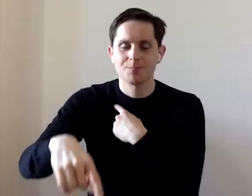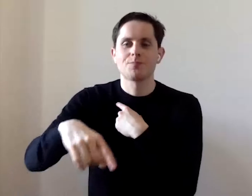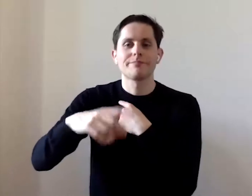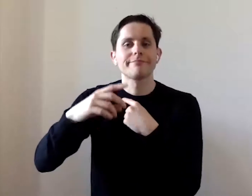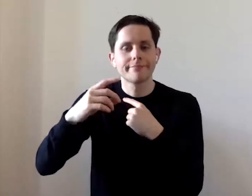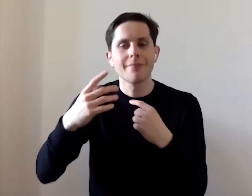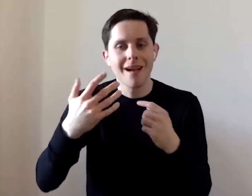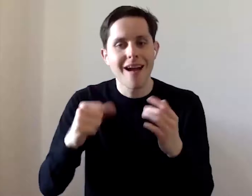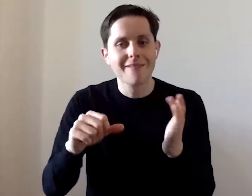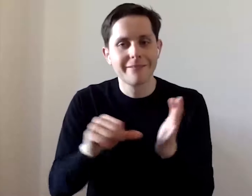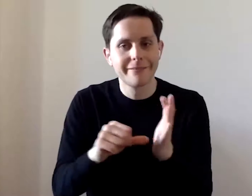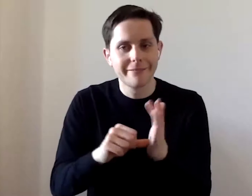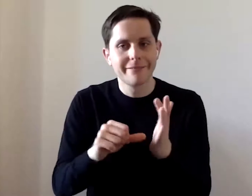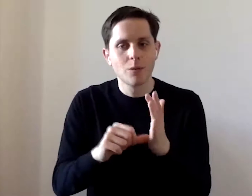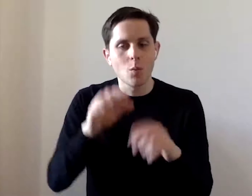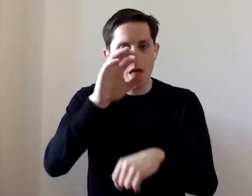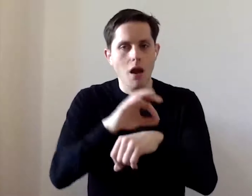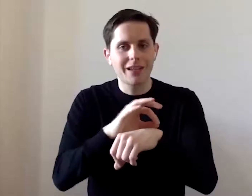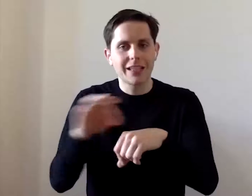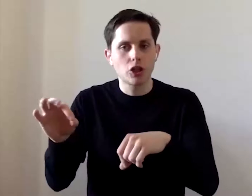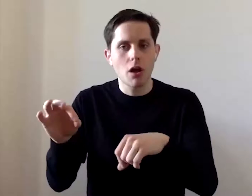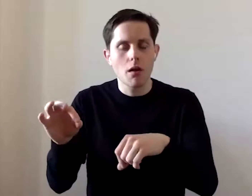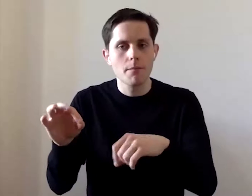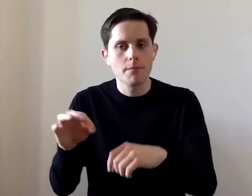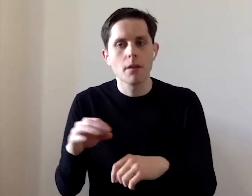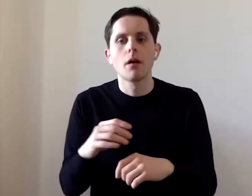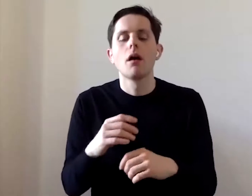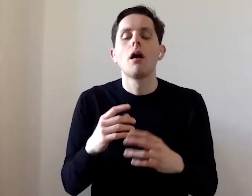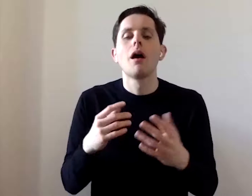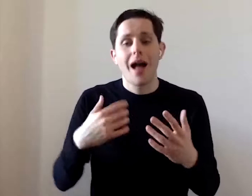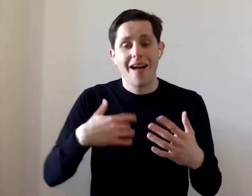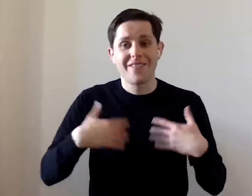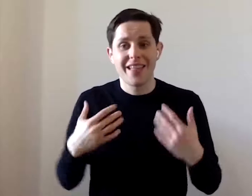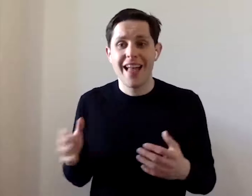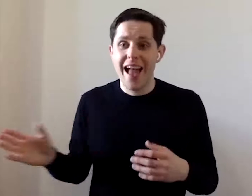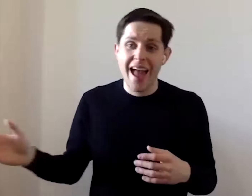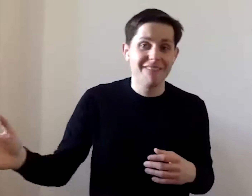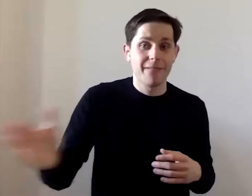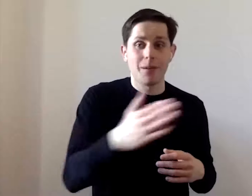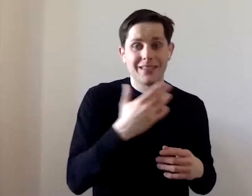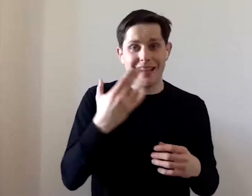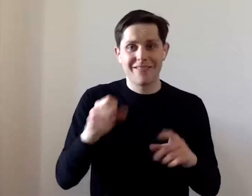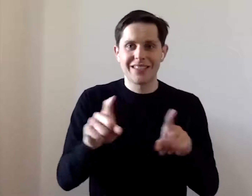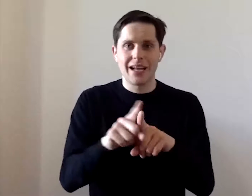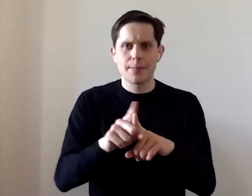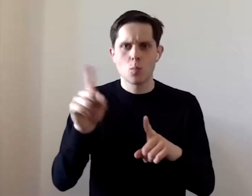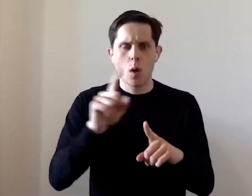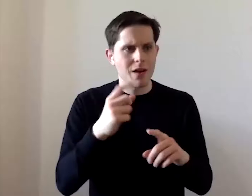for example? I'm going to jump straight in on this one and say, I think there's an issue in